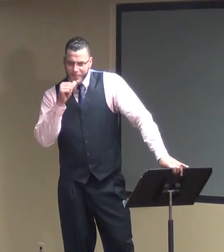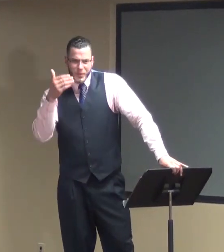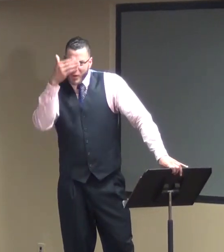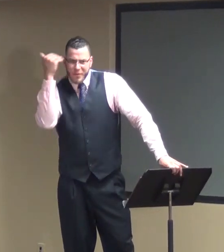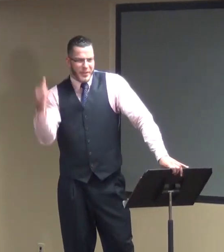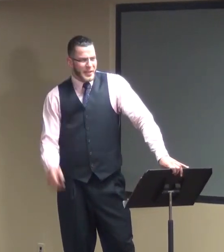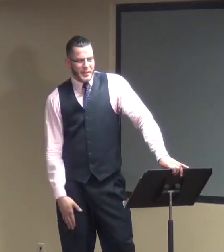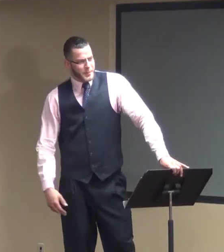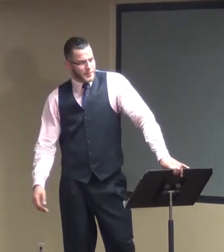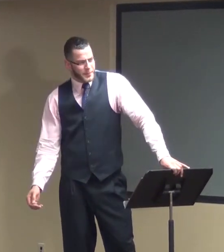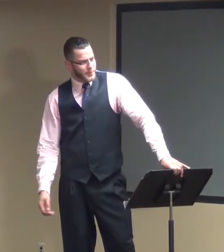Don't forget.